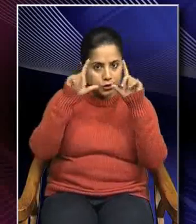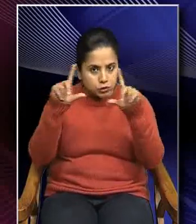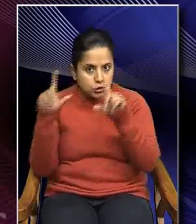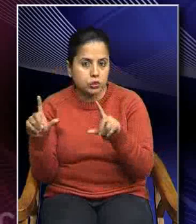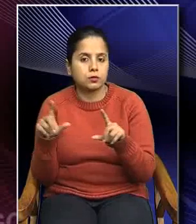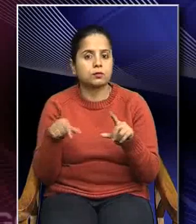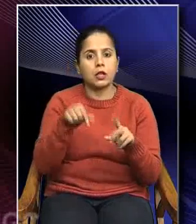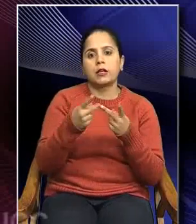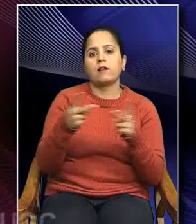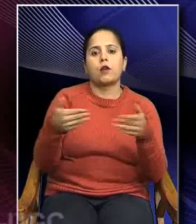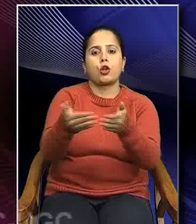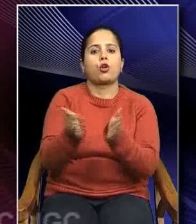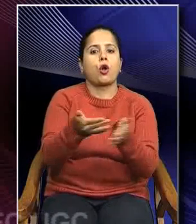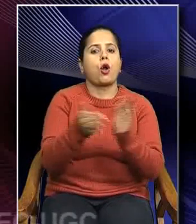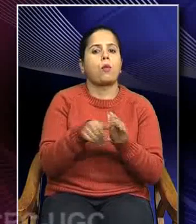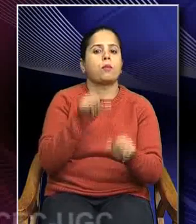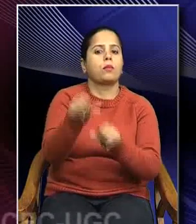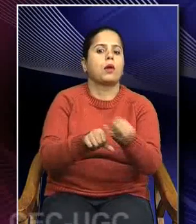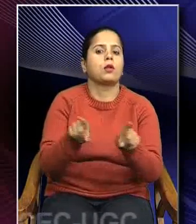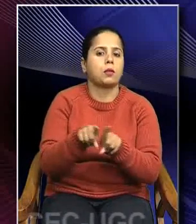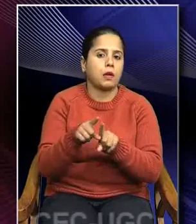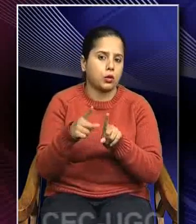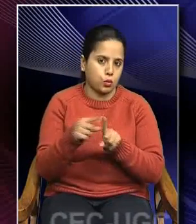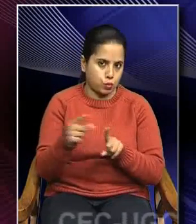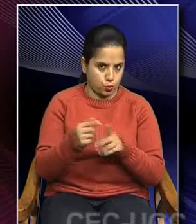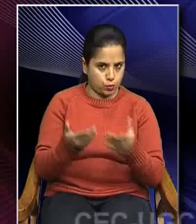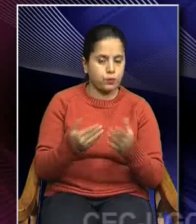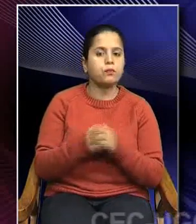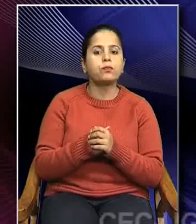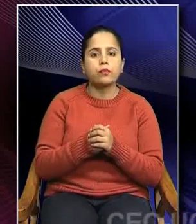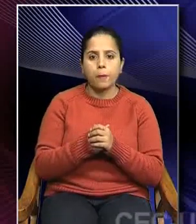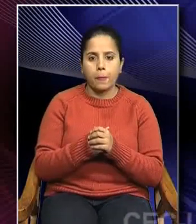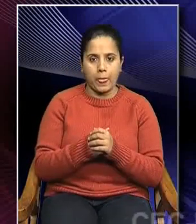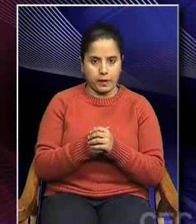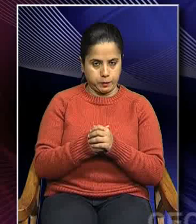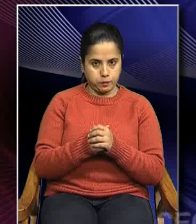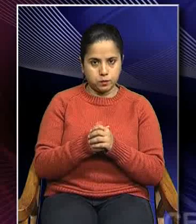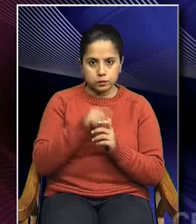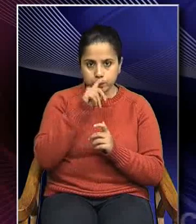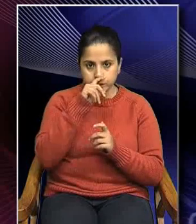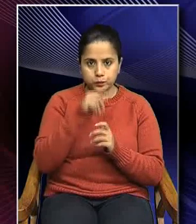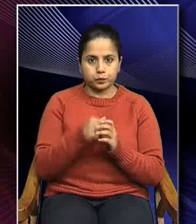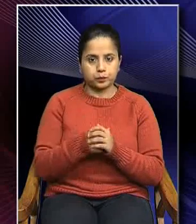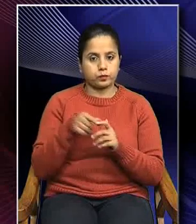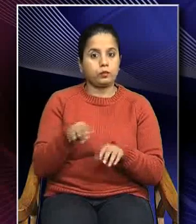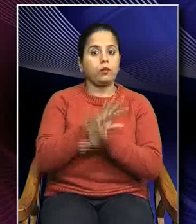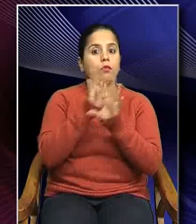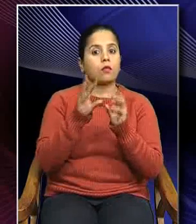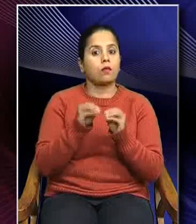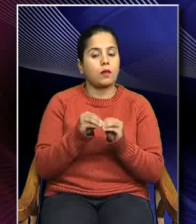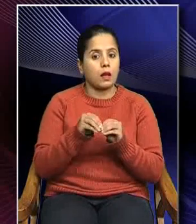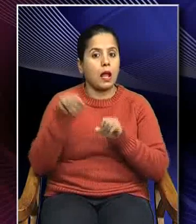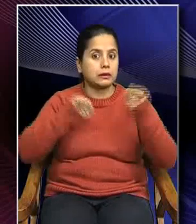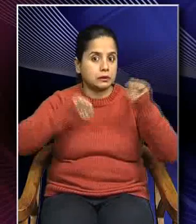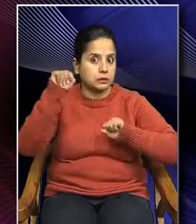which different communities operate, right? So the entire